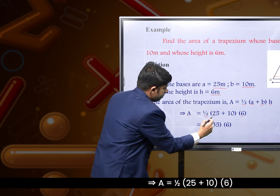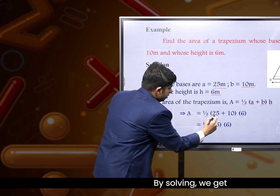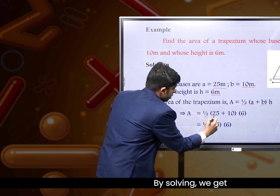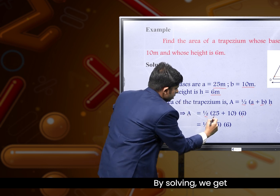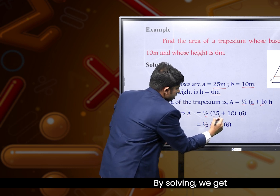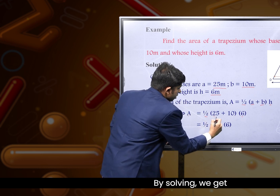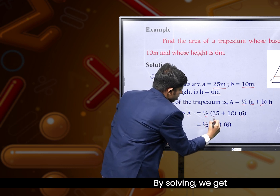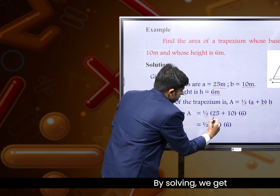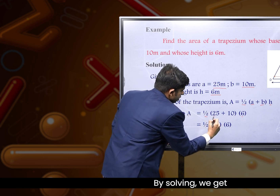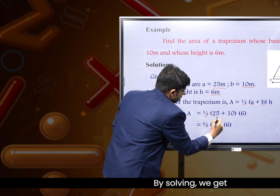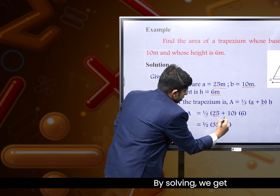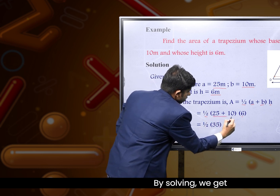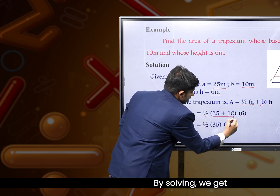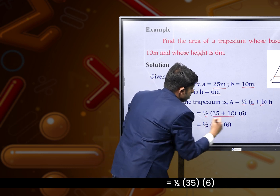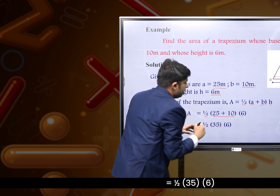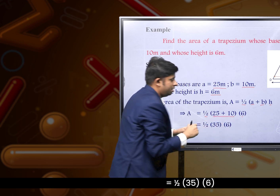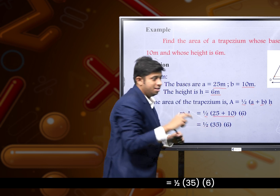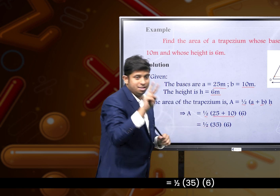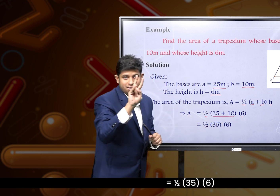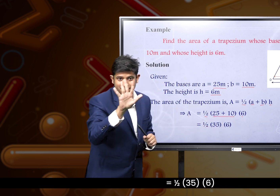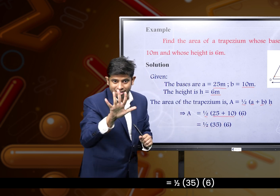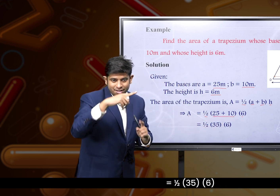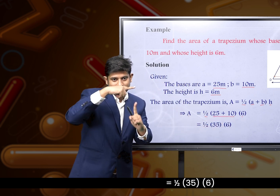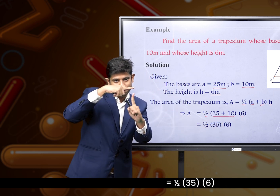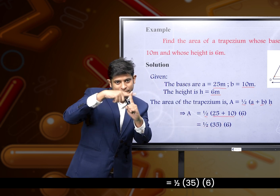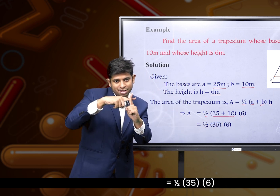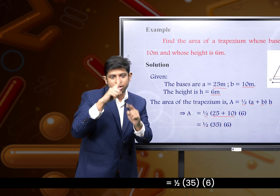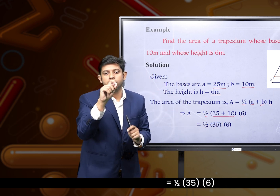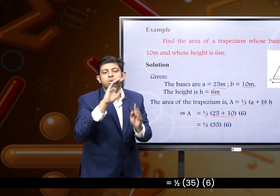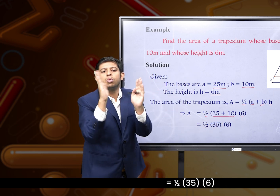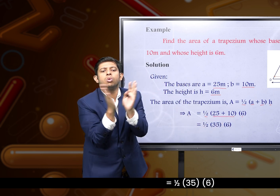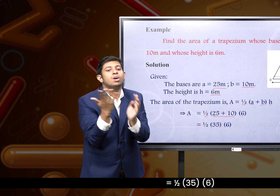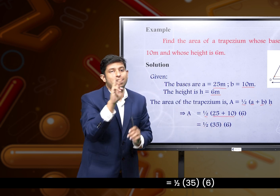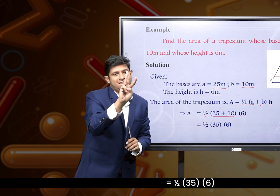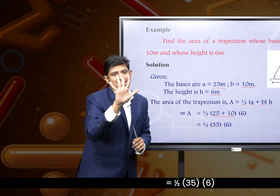By solving, we get half into 35 into 6.